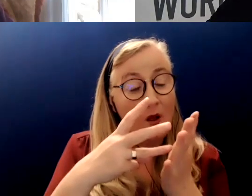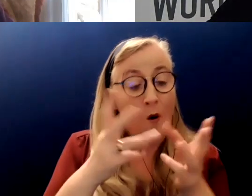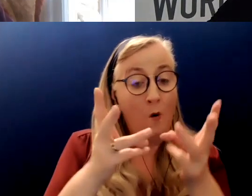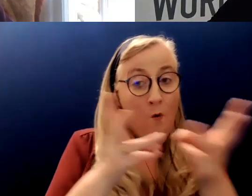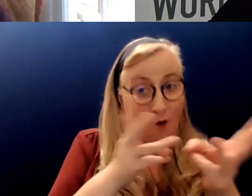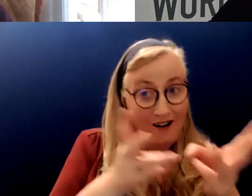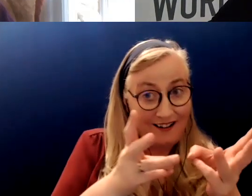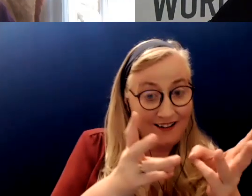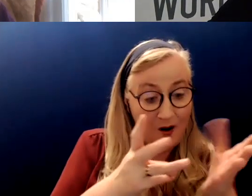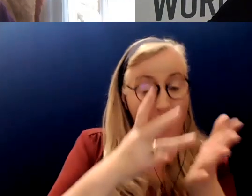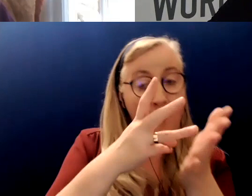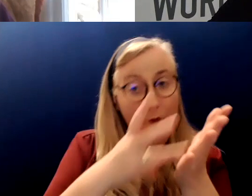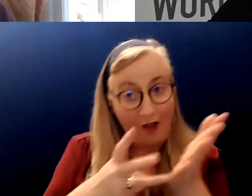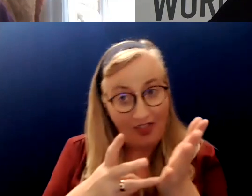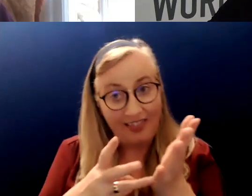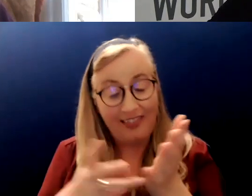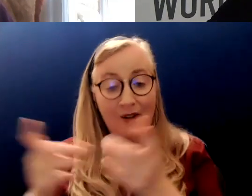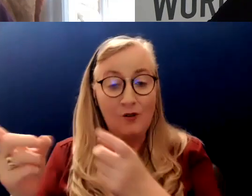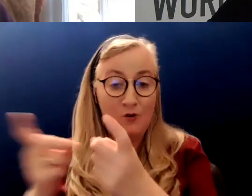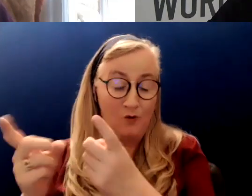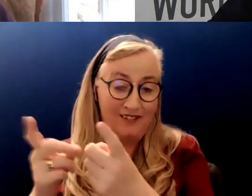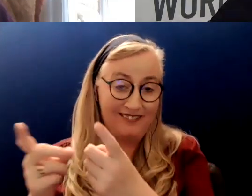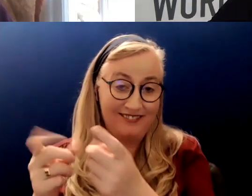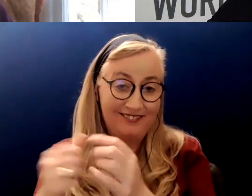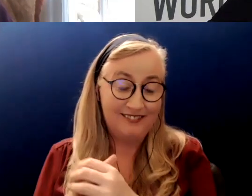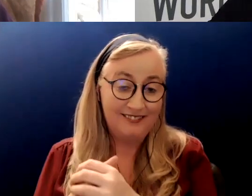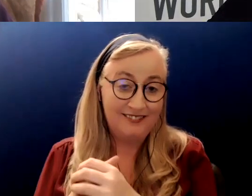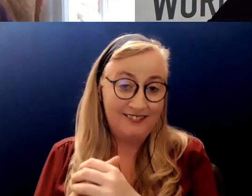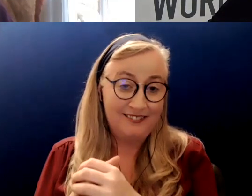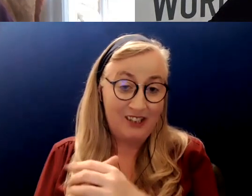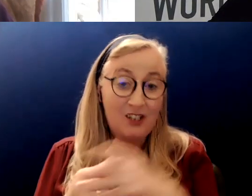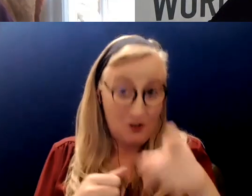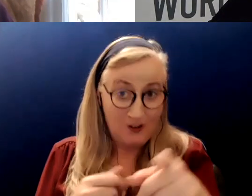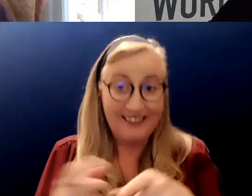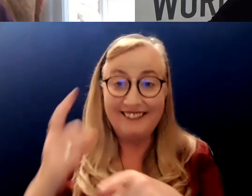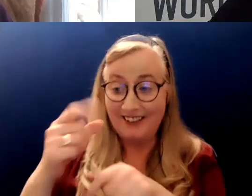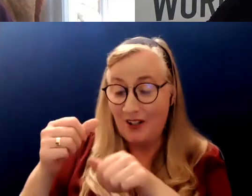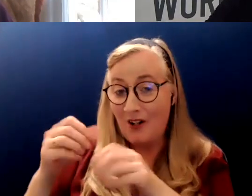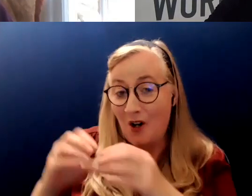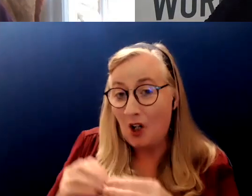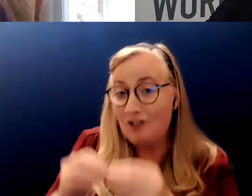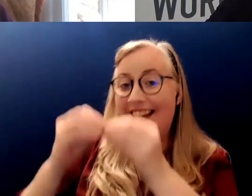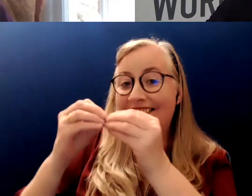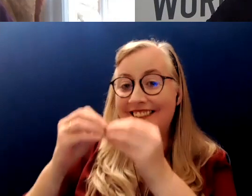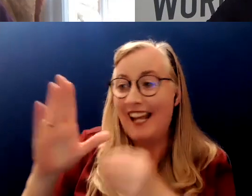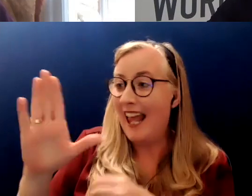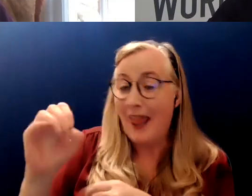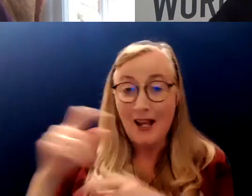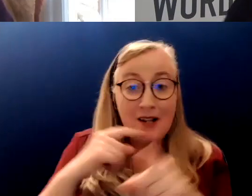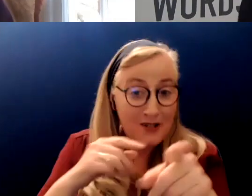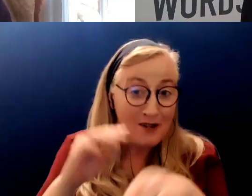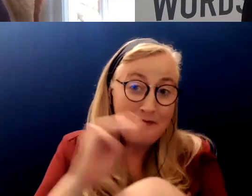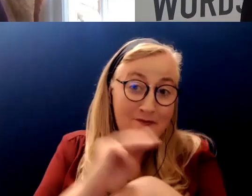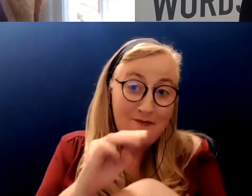doing, and it really is creating that legacy. So your mother may well have been right,